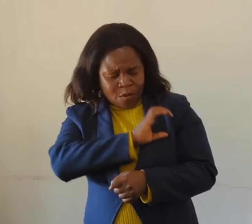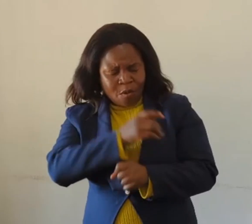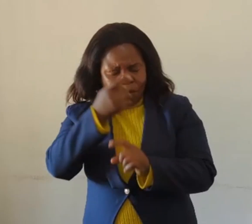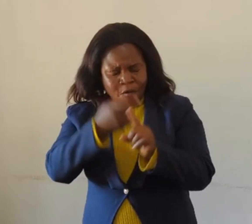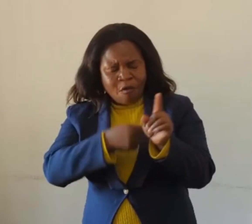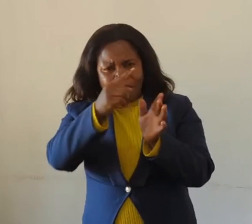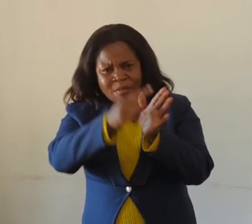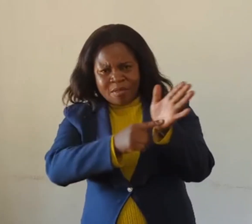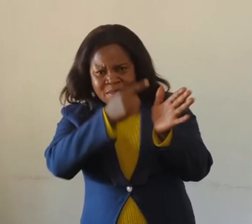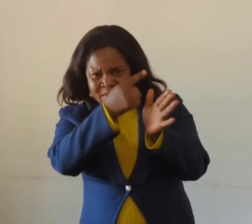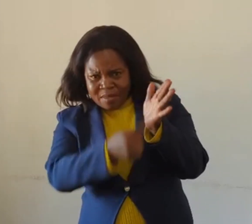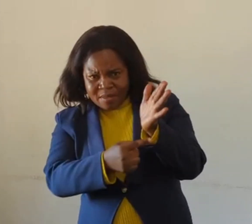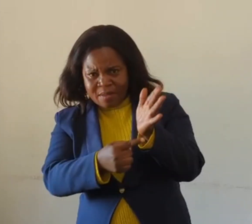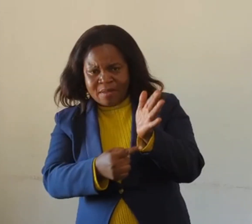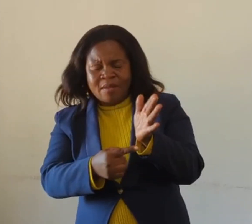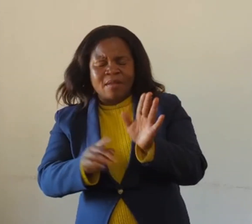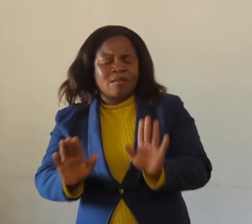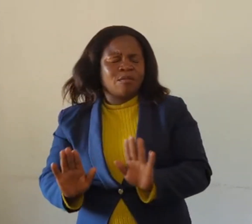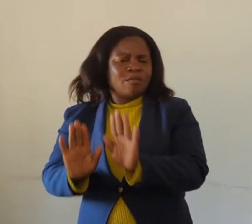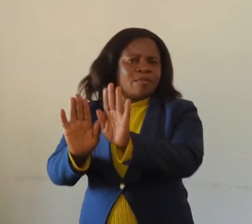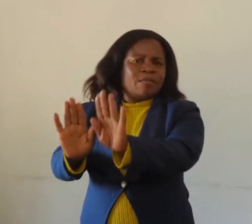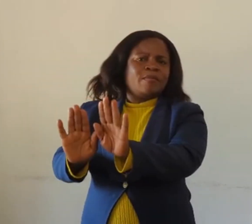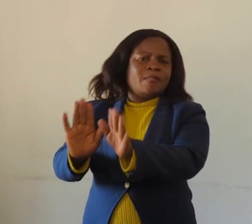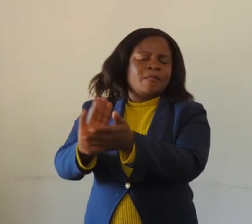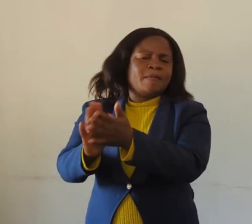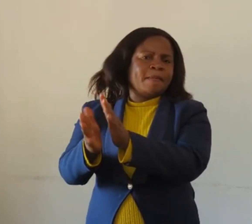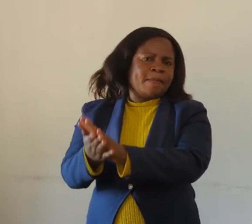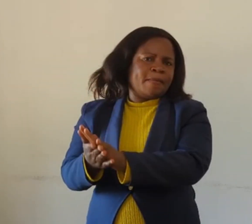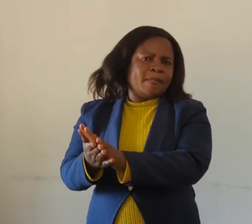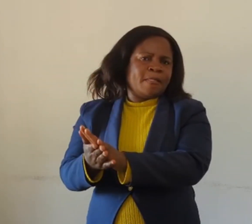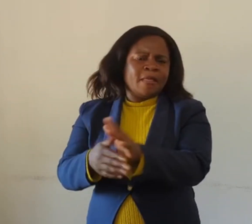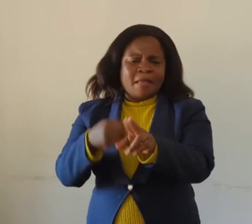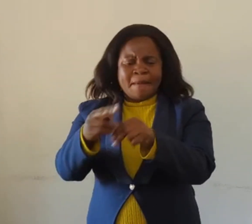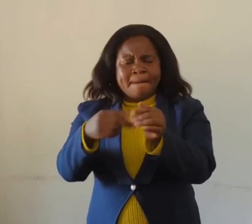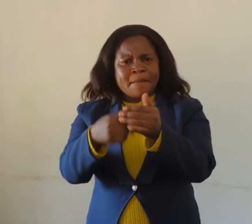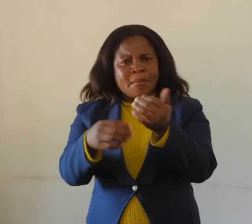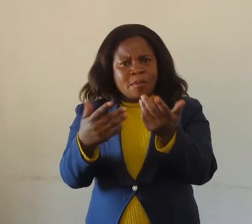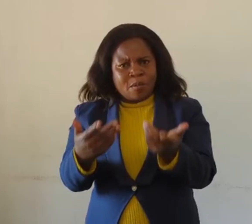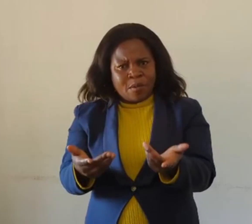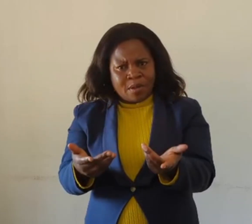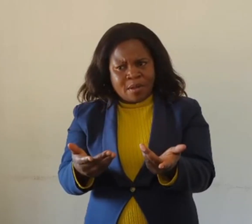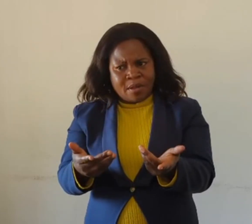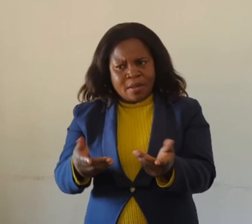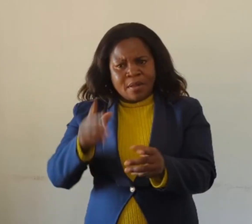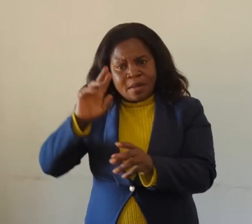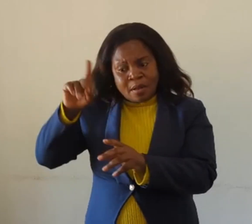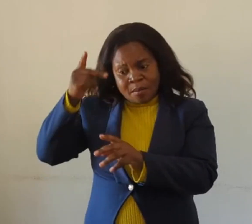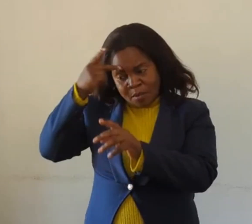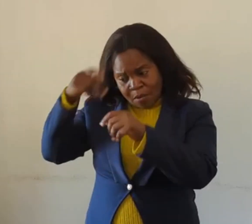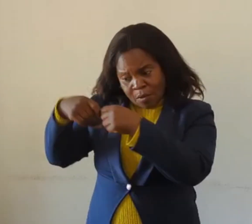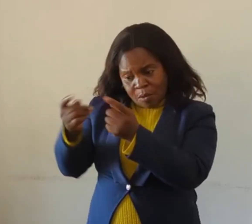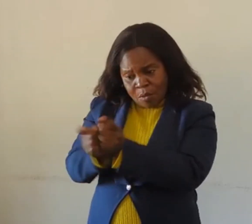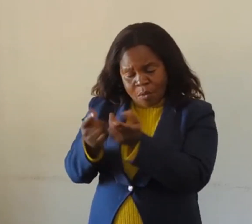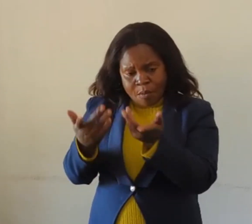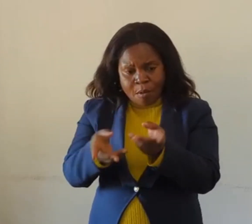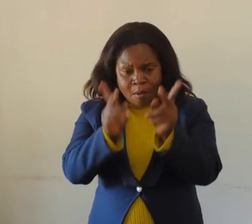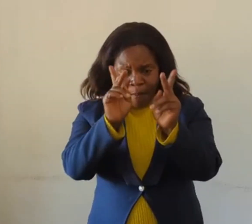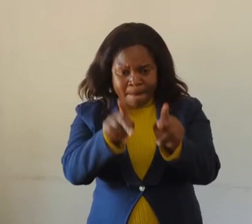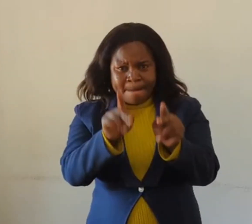disqualification to suspension, meaning a party or candidate can be temporarily